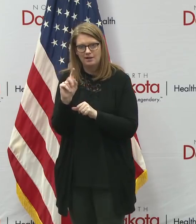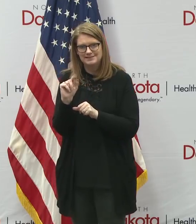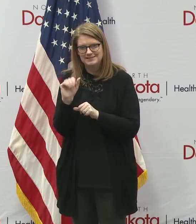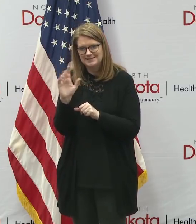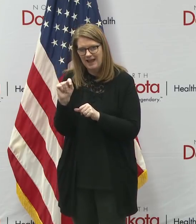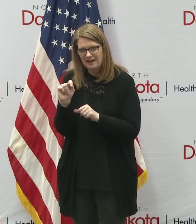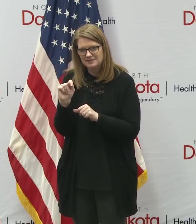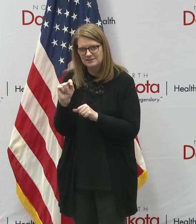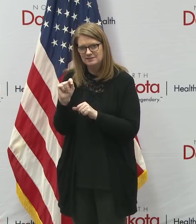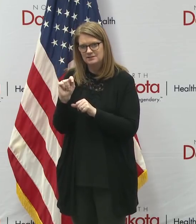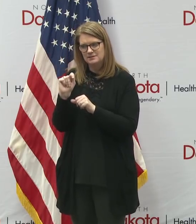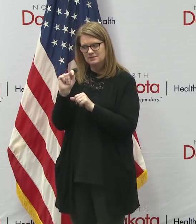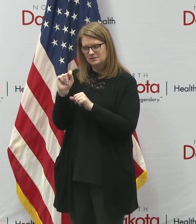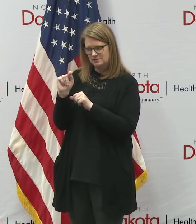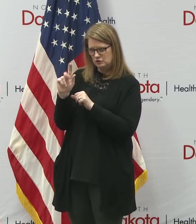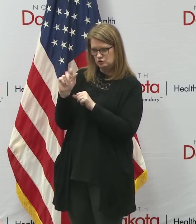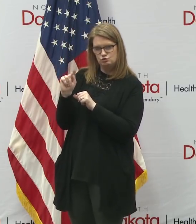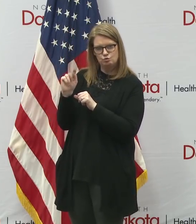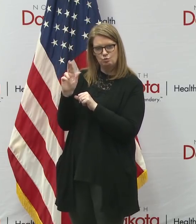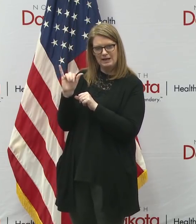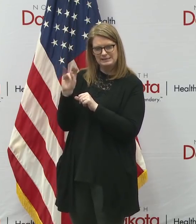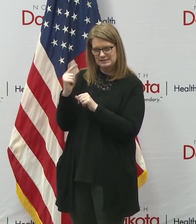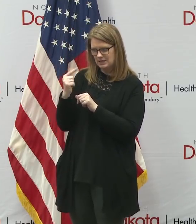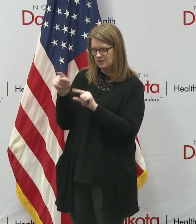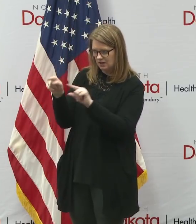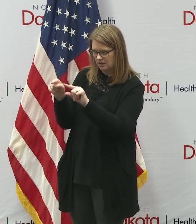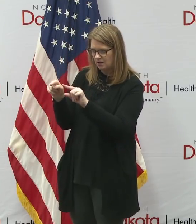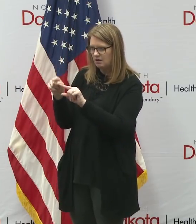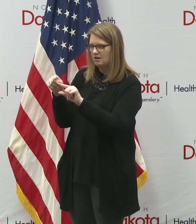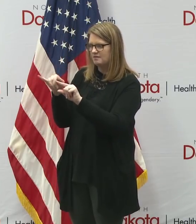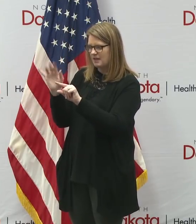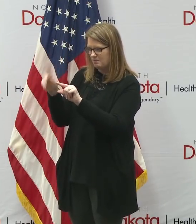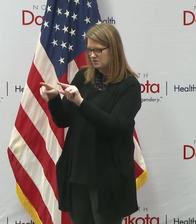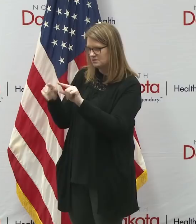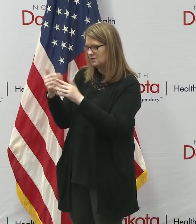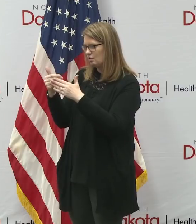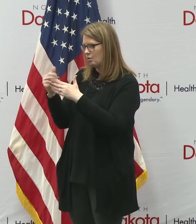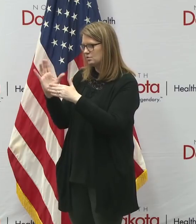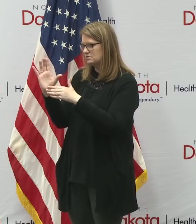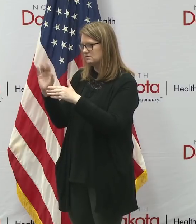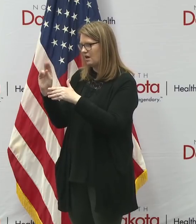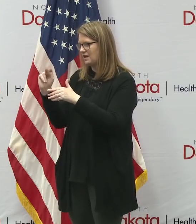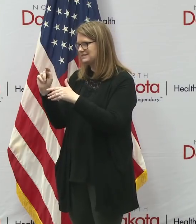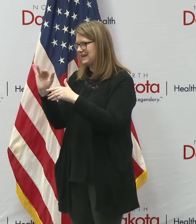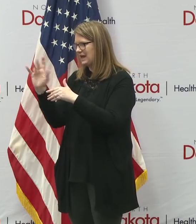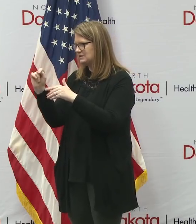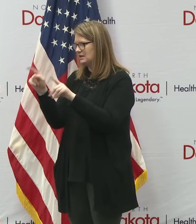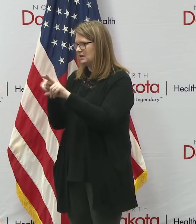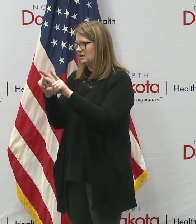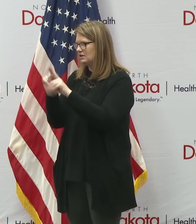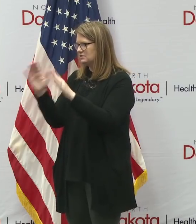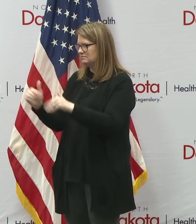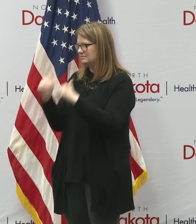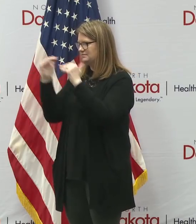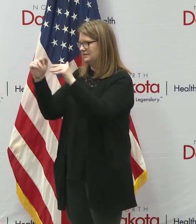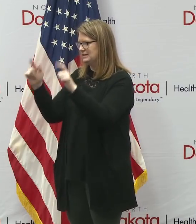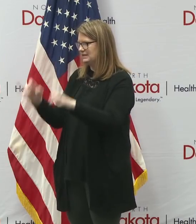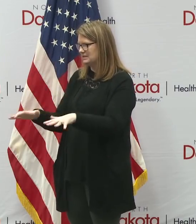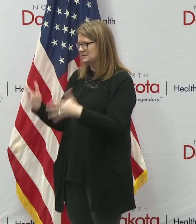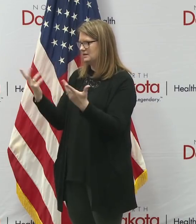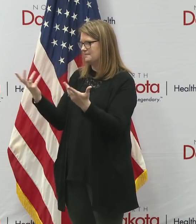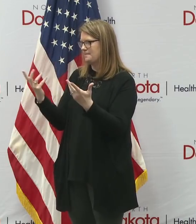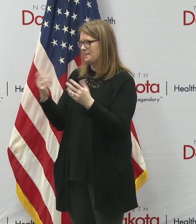And then if we identify people who've been in close contact, then we want to make sure we're ramping up our testing so we can test those people. That's the way. And